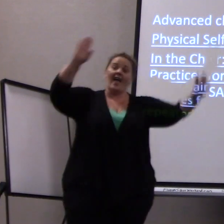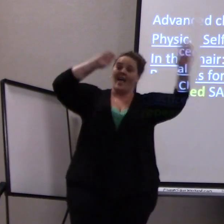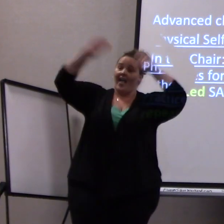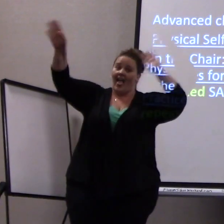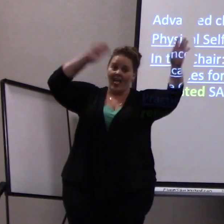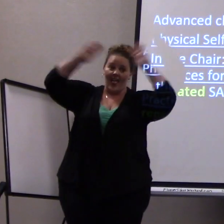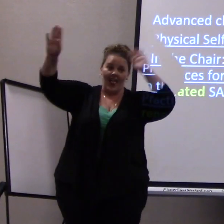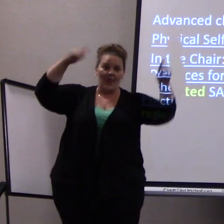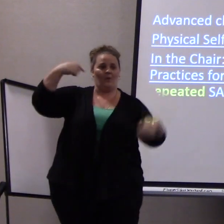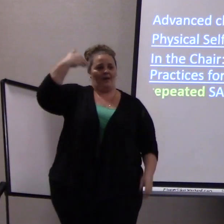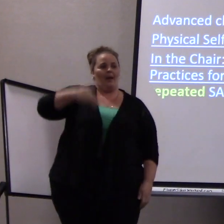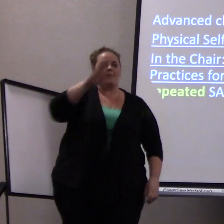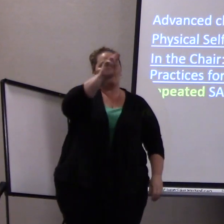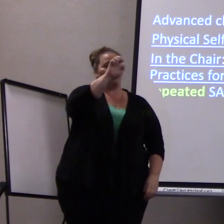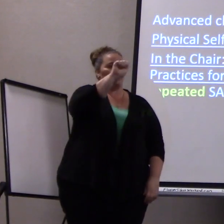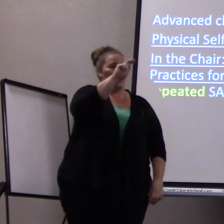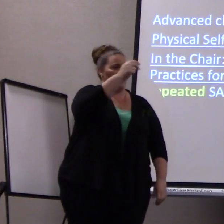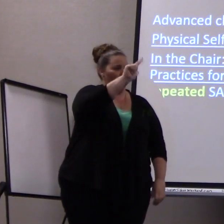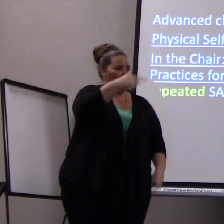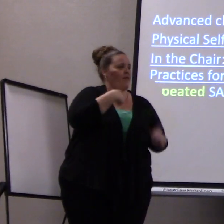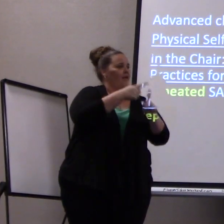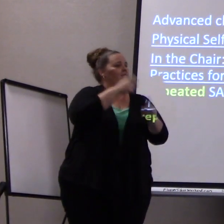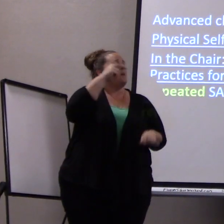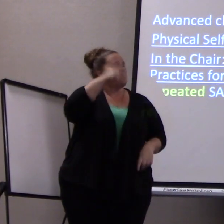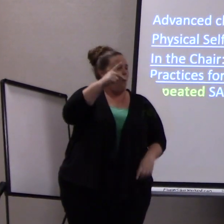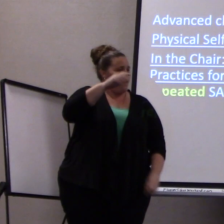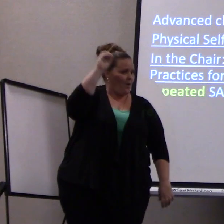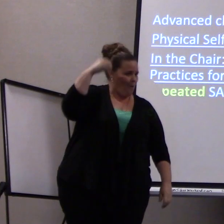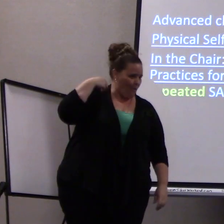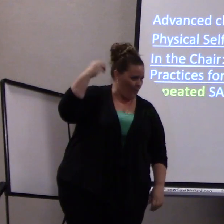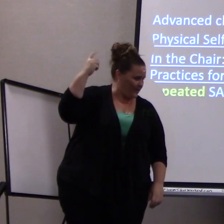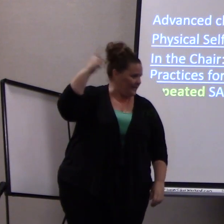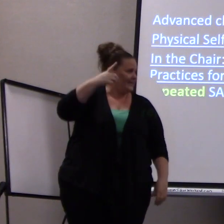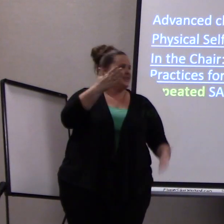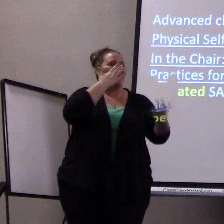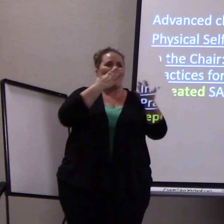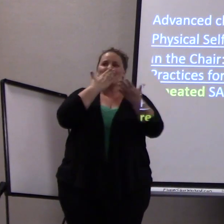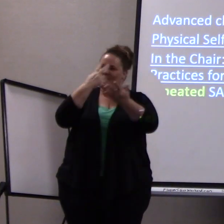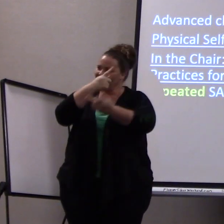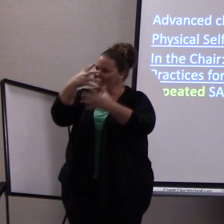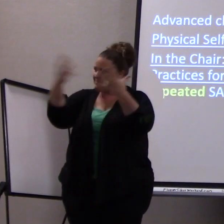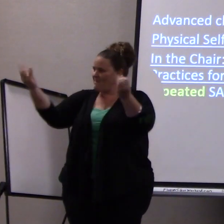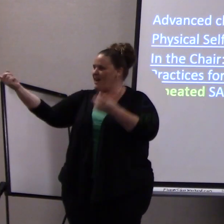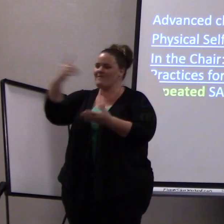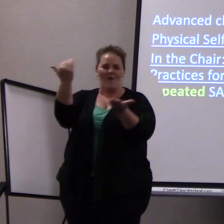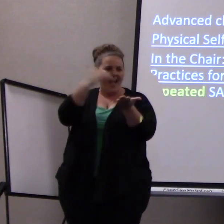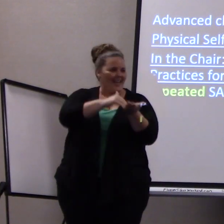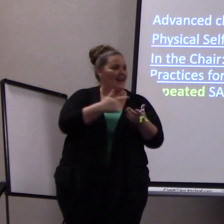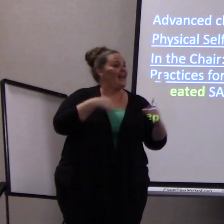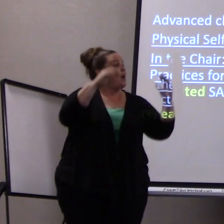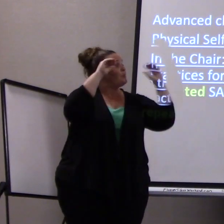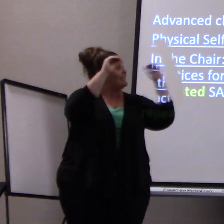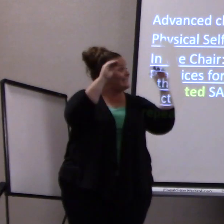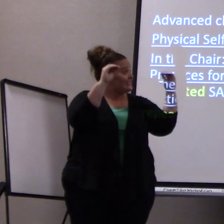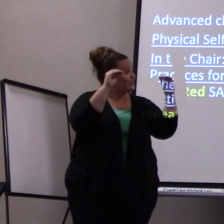Hello, I'm Brianna Hall. I'm here from Portland, Oregon. So happy to see lots of you again. I'm going to be